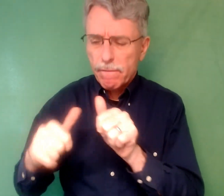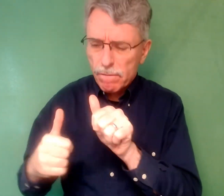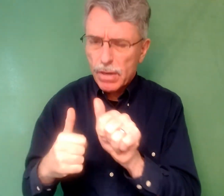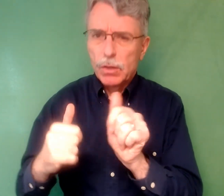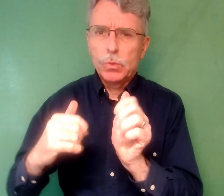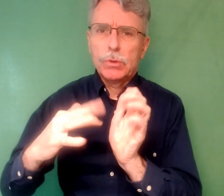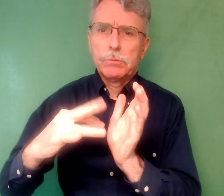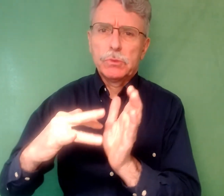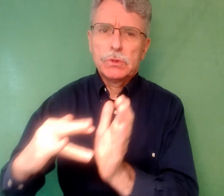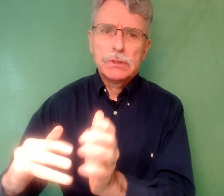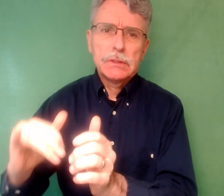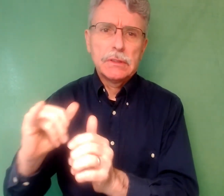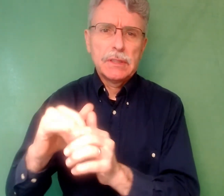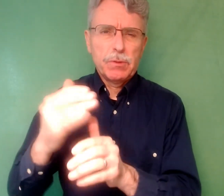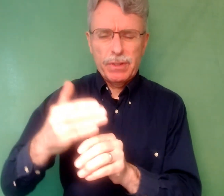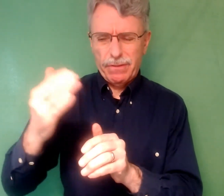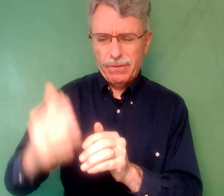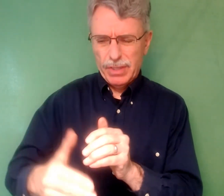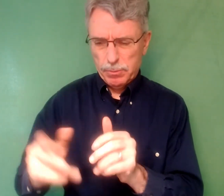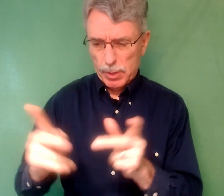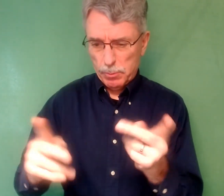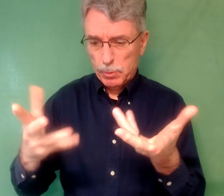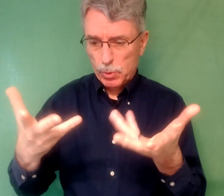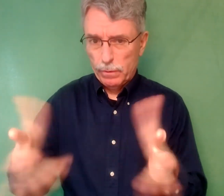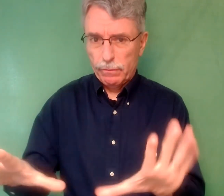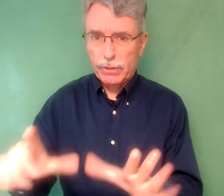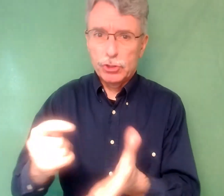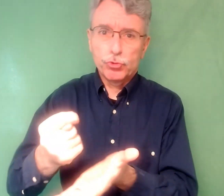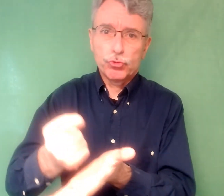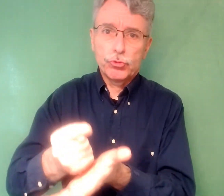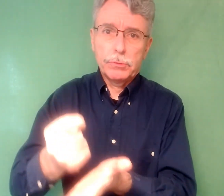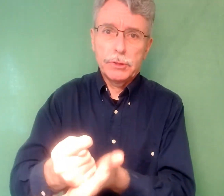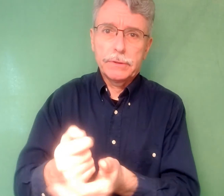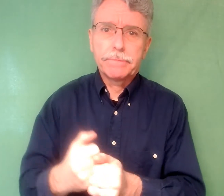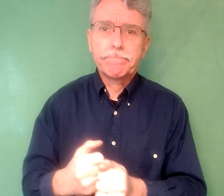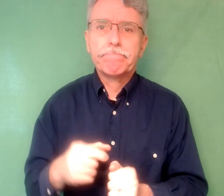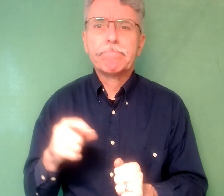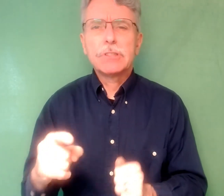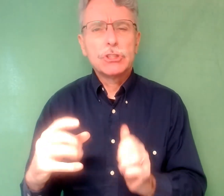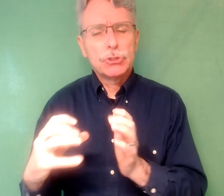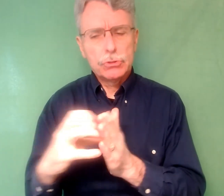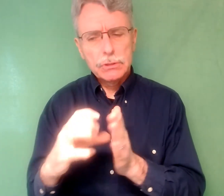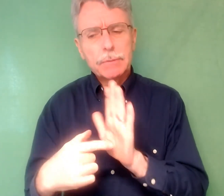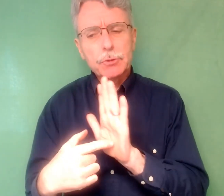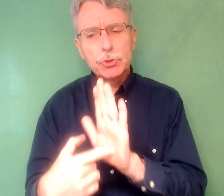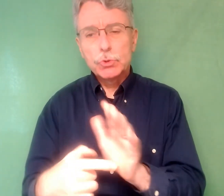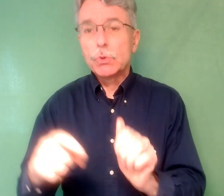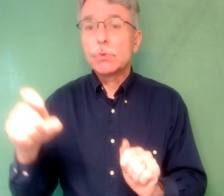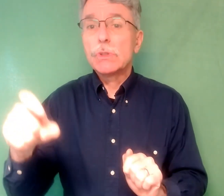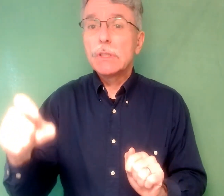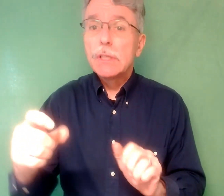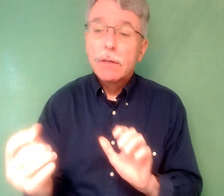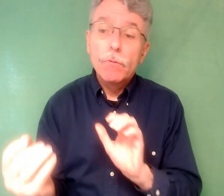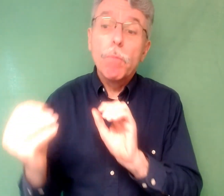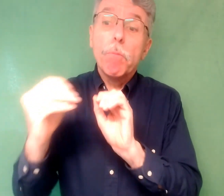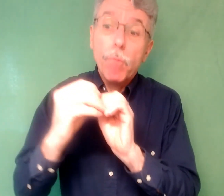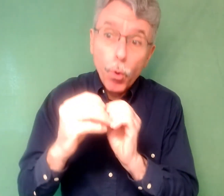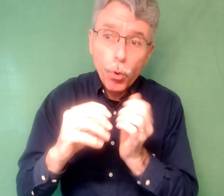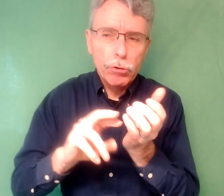be a significant concern. Guthmann and Kolvitz share anecdotal stories from deaf inmates who are in facilities